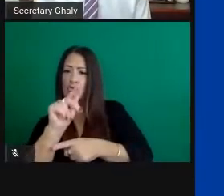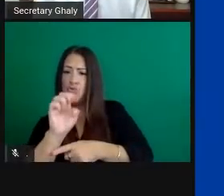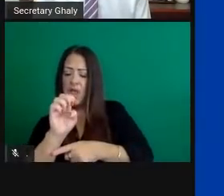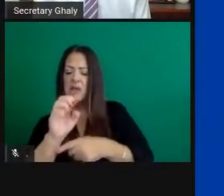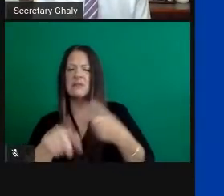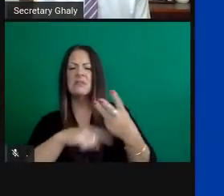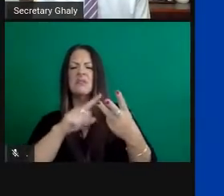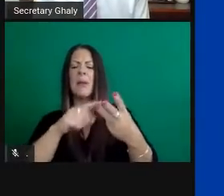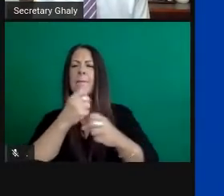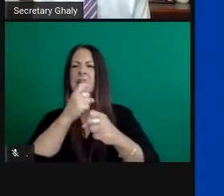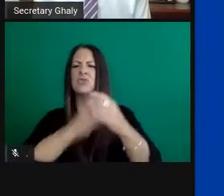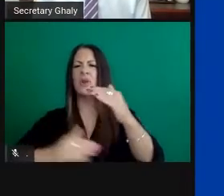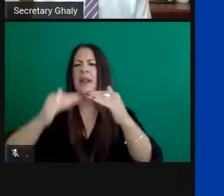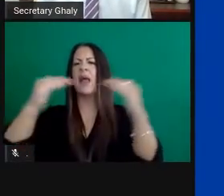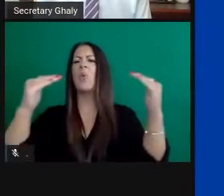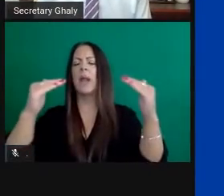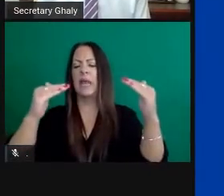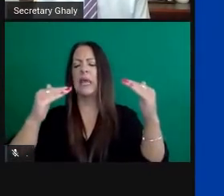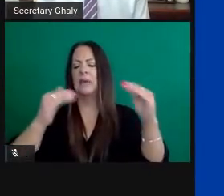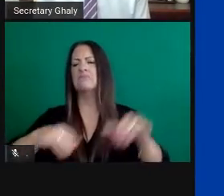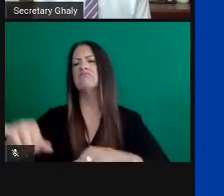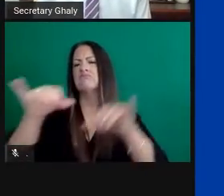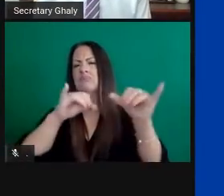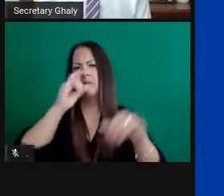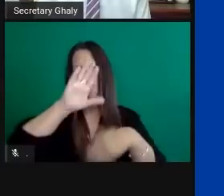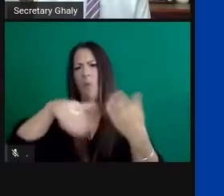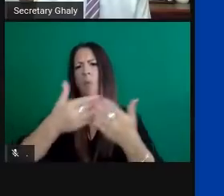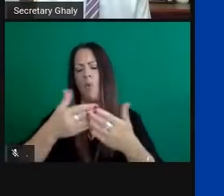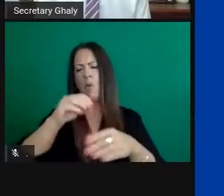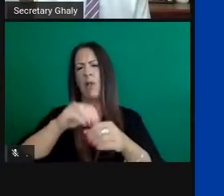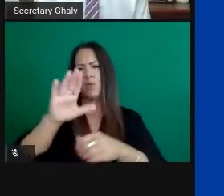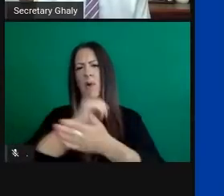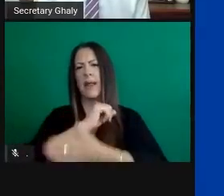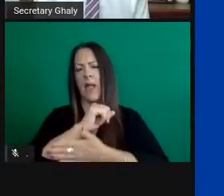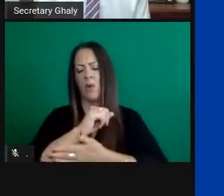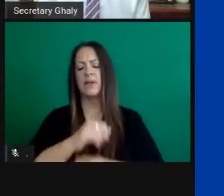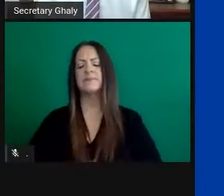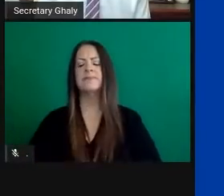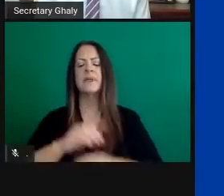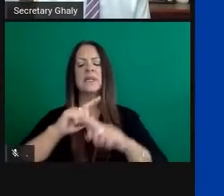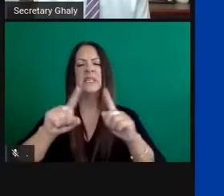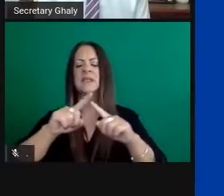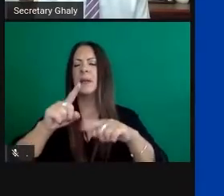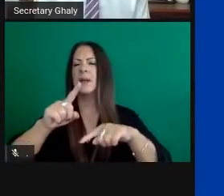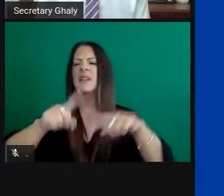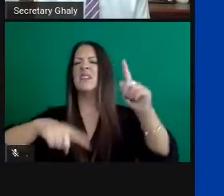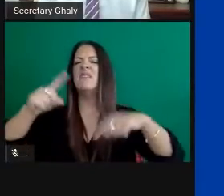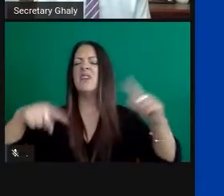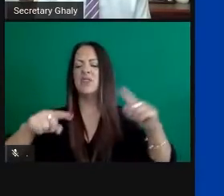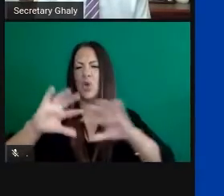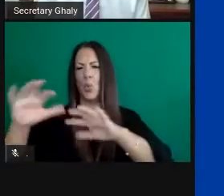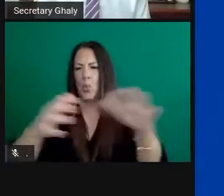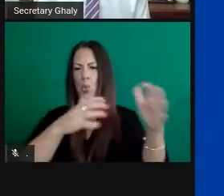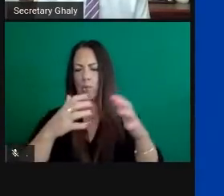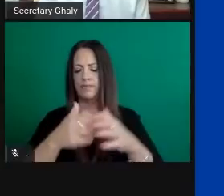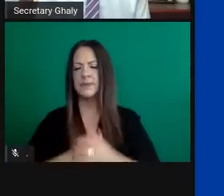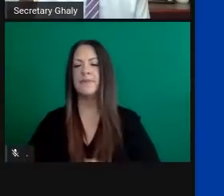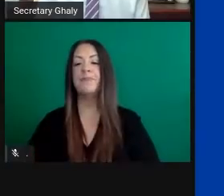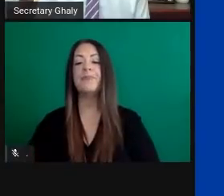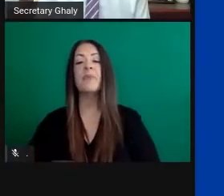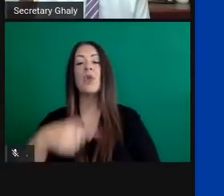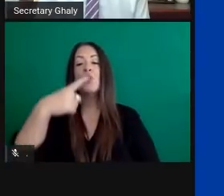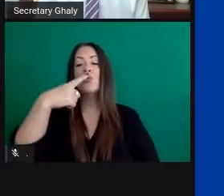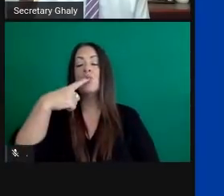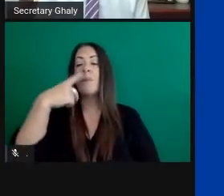So today, just again, reminder that we have 4 tiers, widespread purple, substantial, which is red,